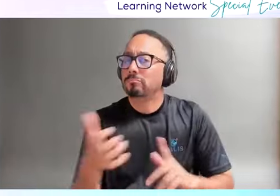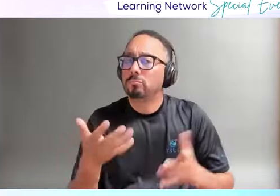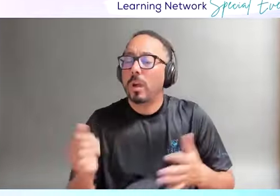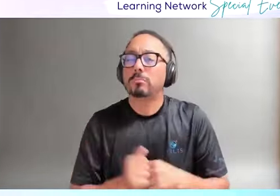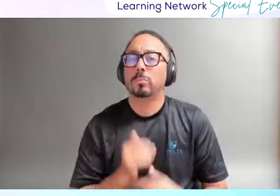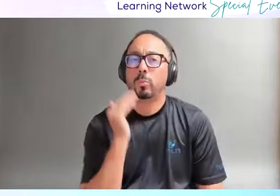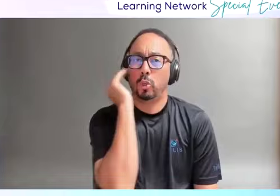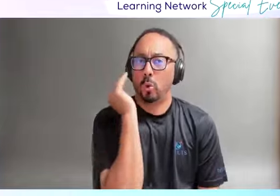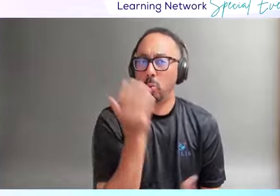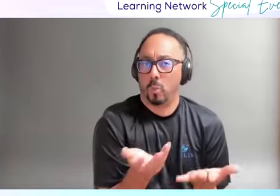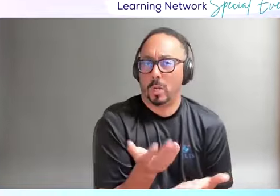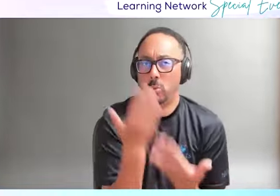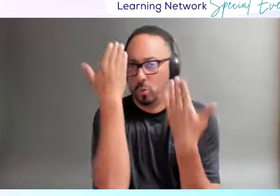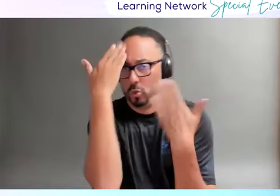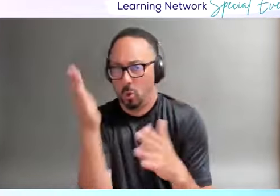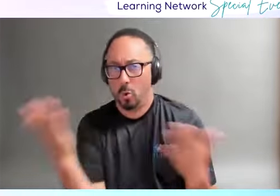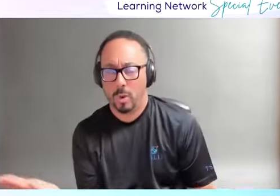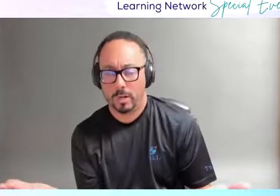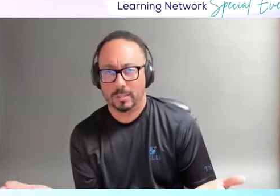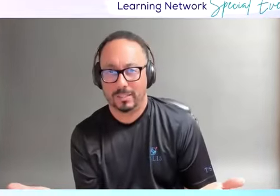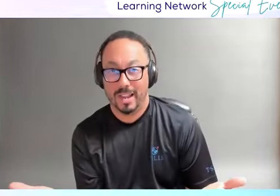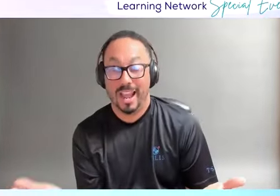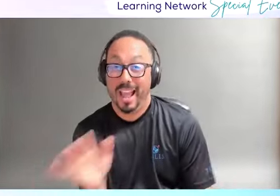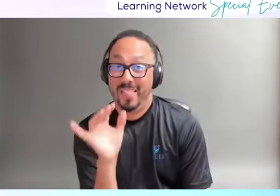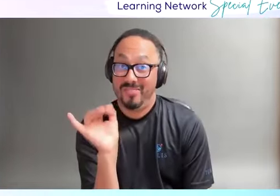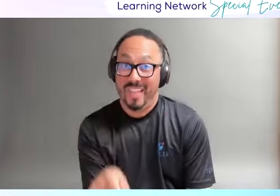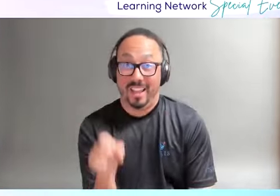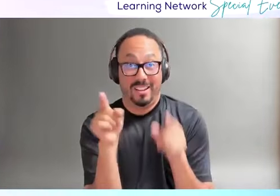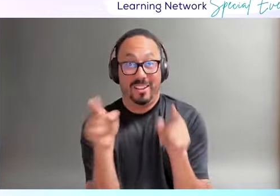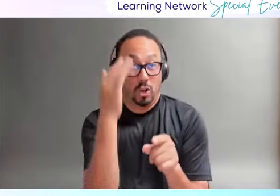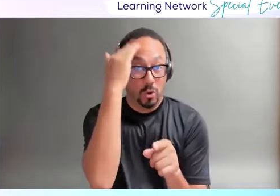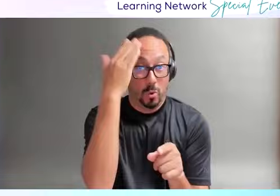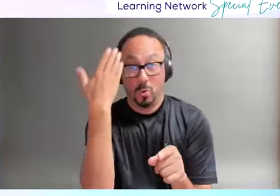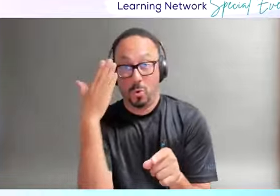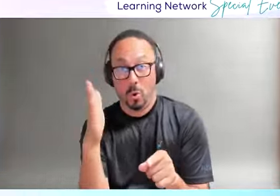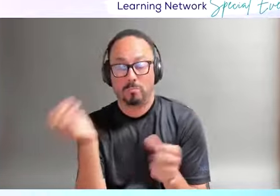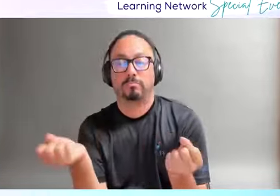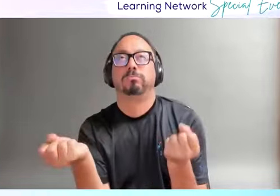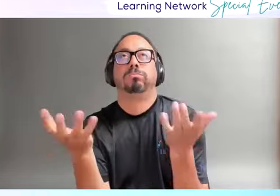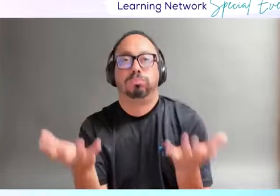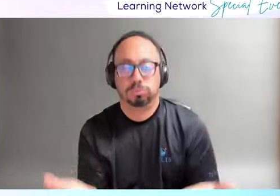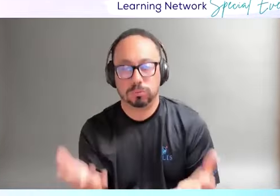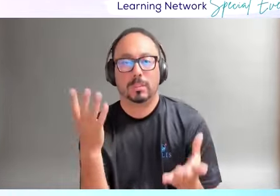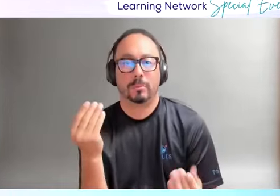And interestingly, that's a lot. Let me now turn to how sex and gender